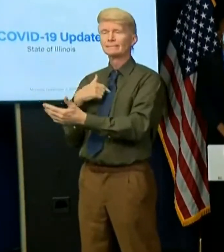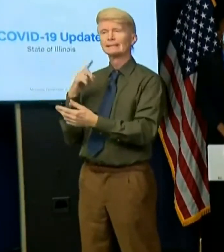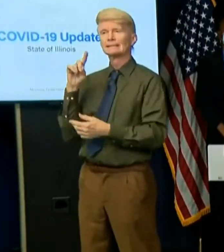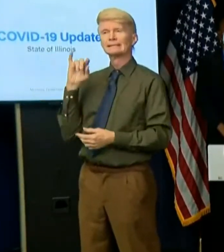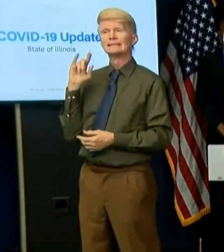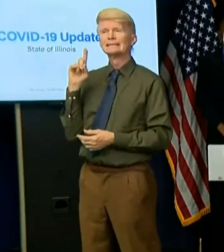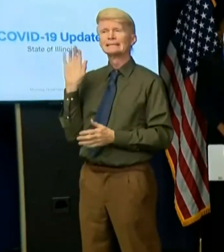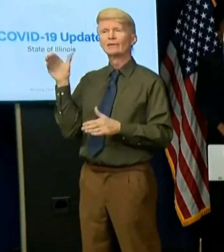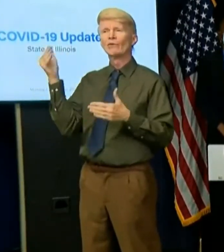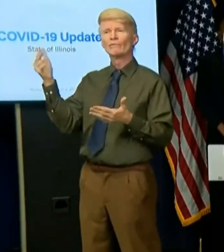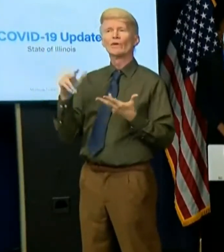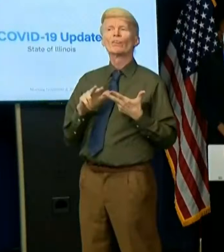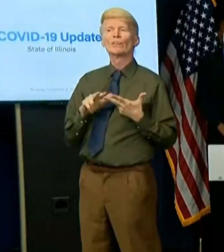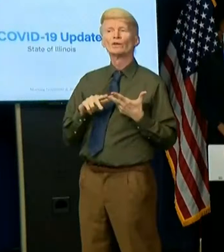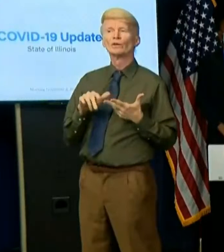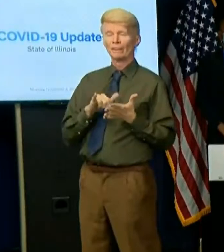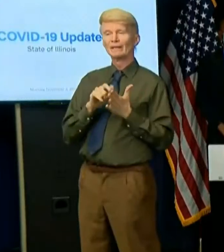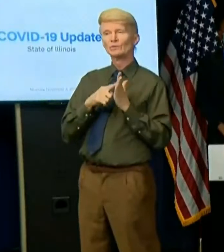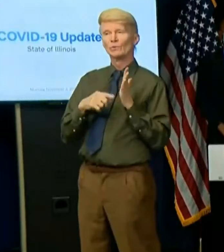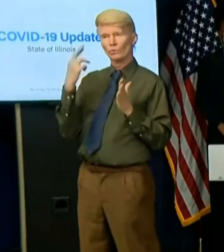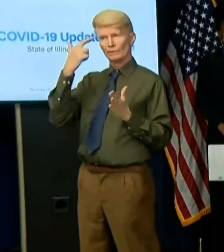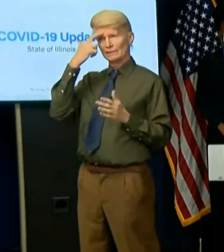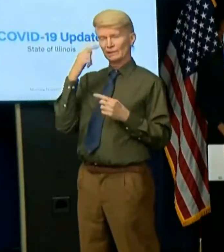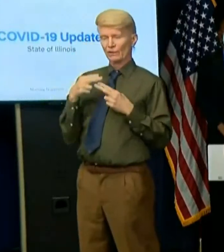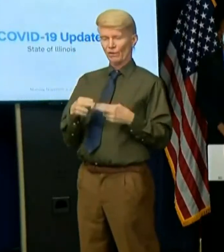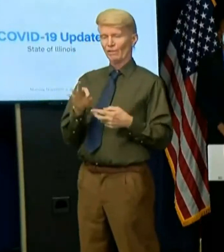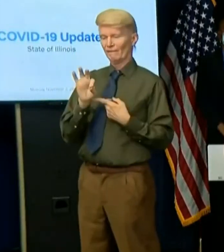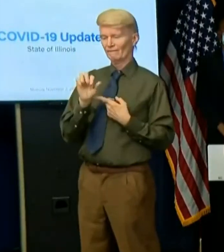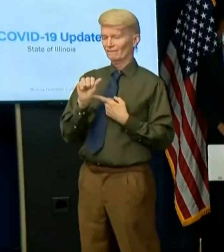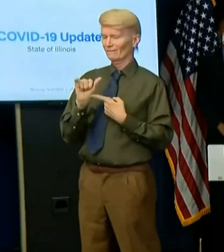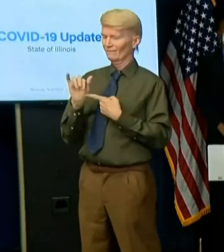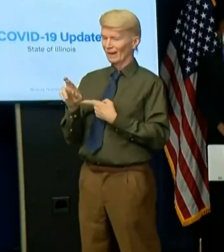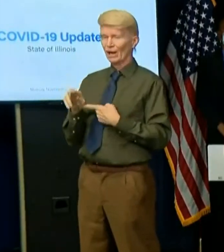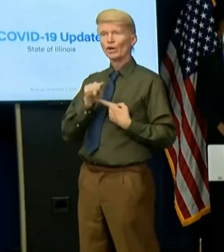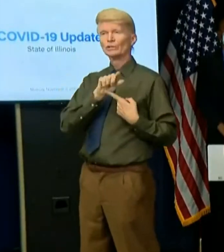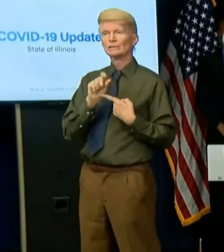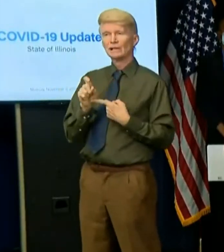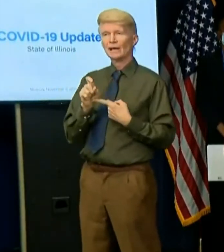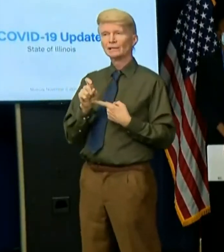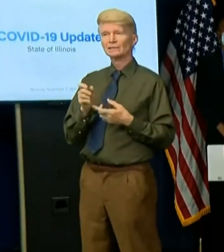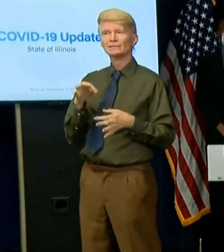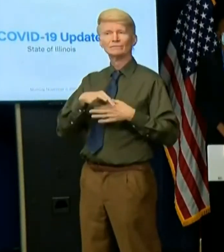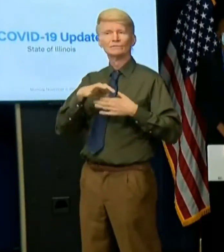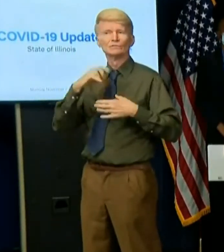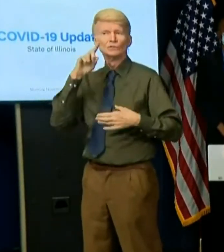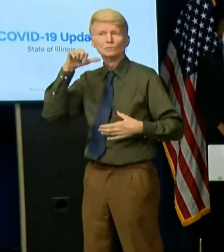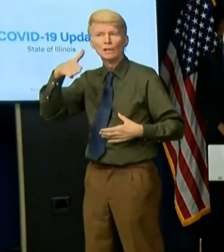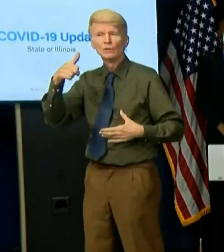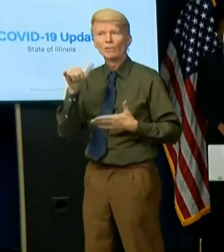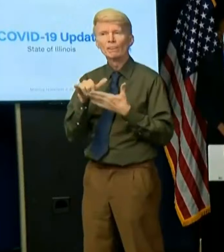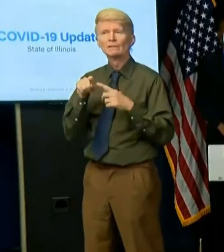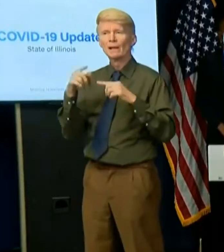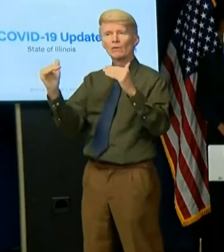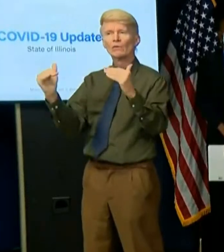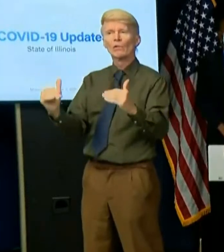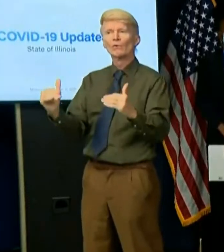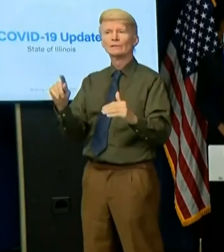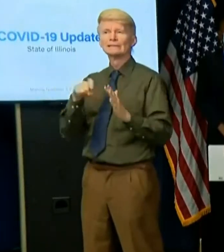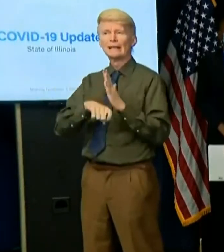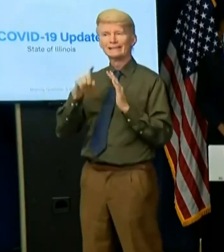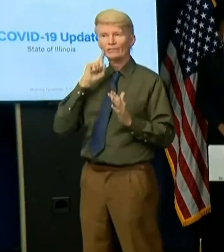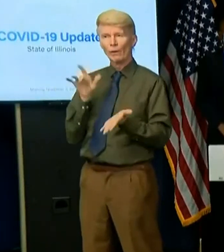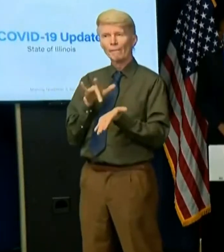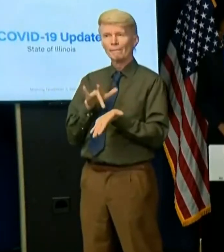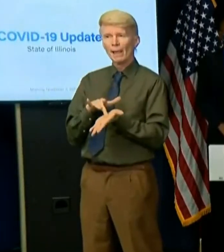way, and that's what the fair tax is all about, and it's really about lowering taxes on the middle class and those who are striving to get there, and